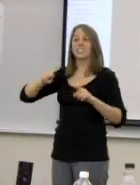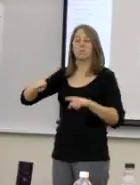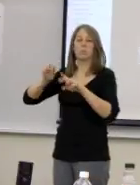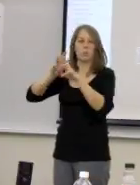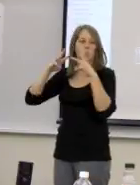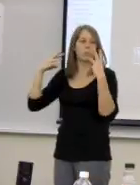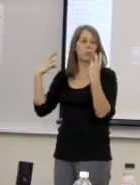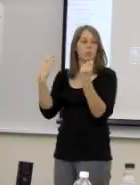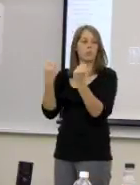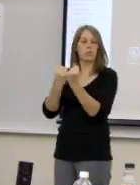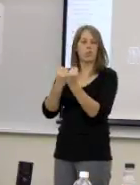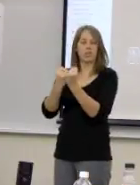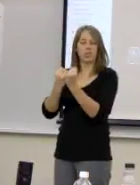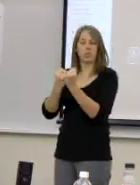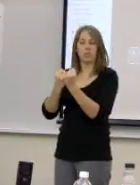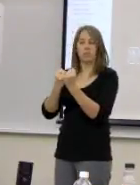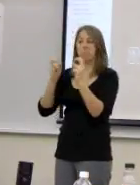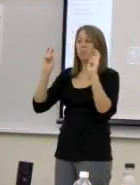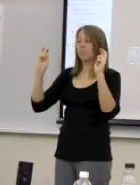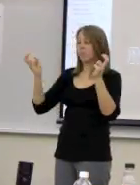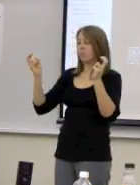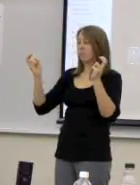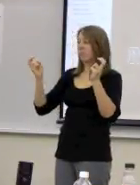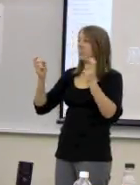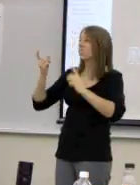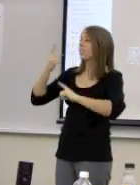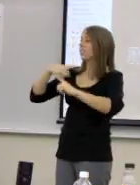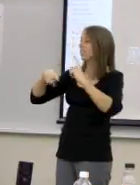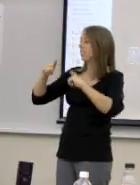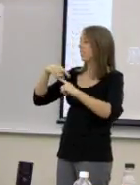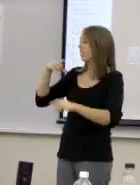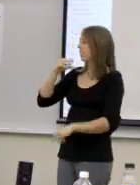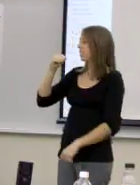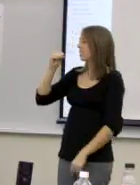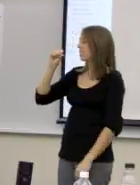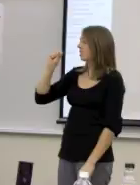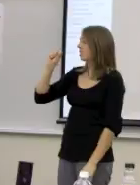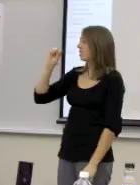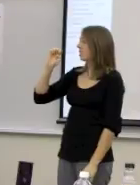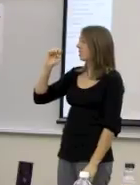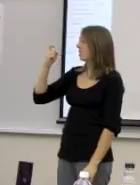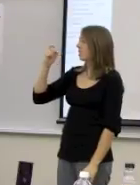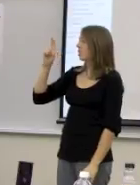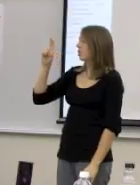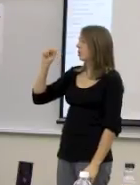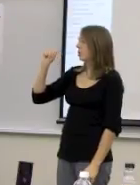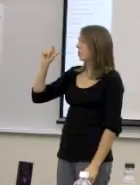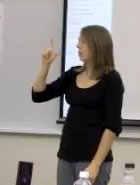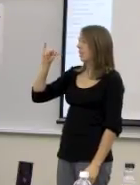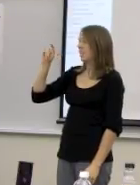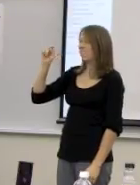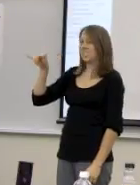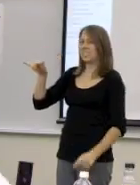on signing and sexuality. What's the name of the workshop? Interpreting for